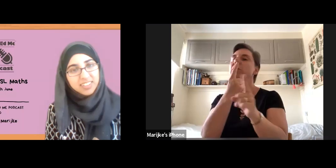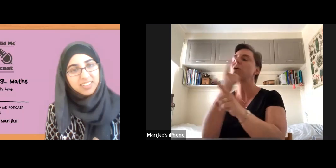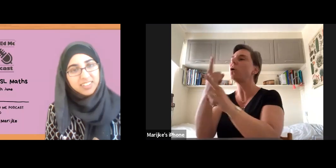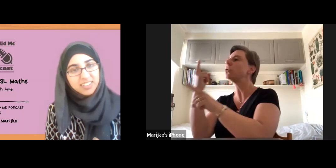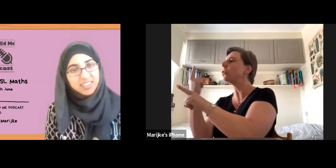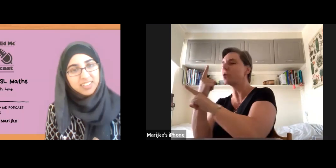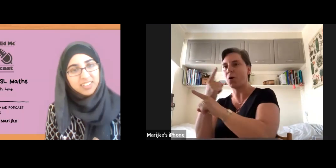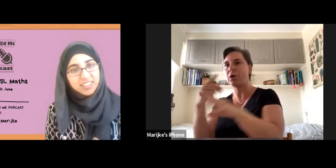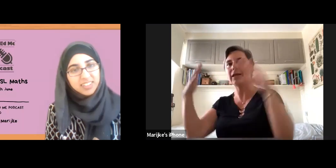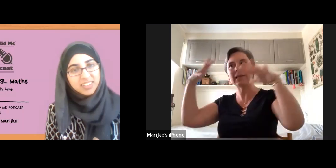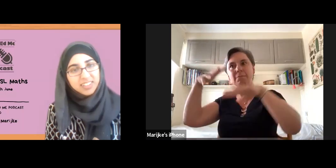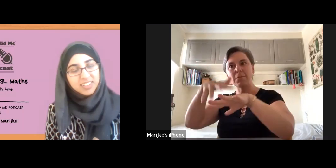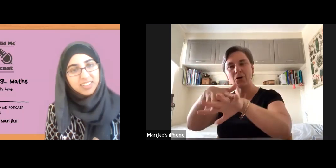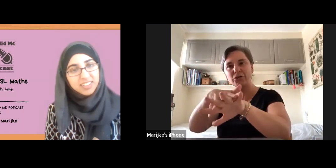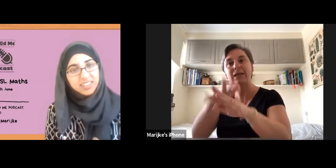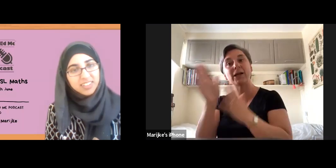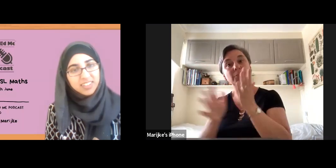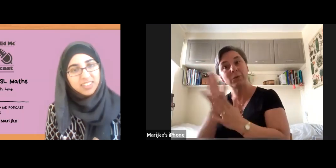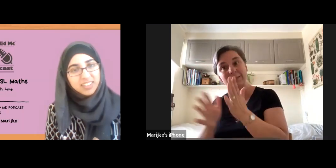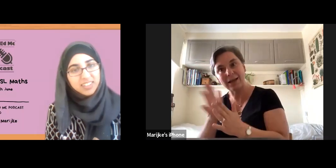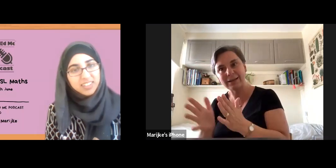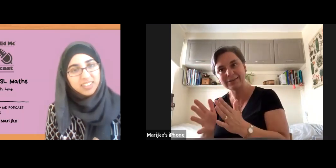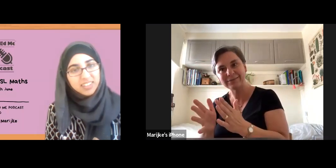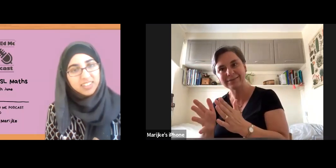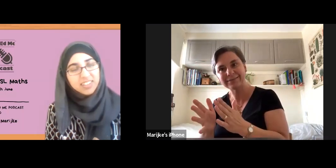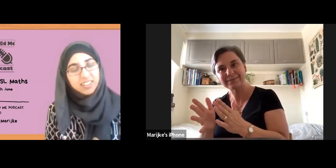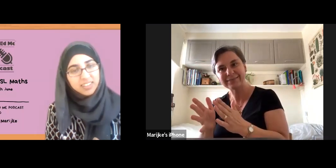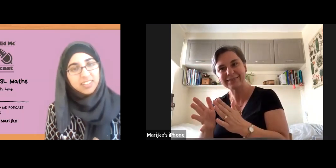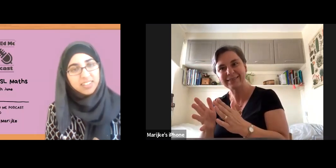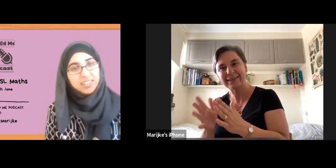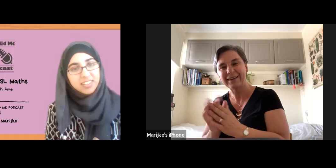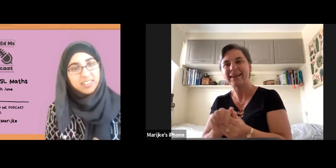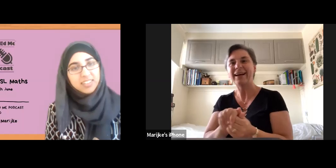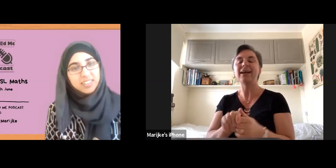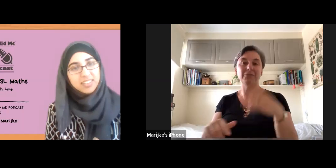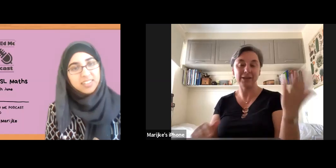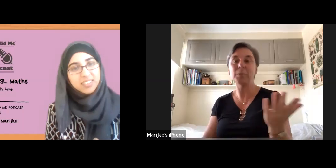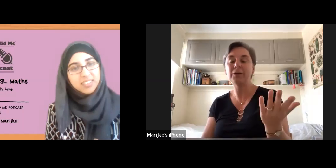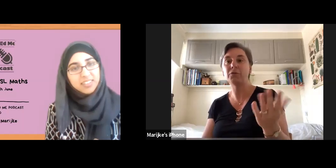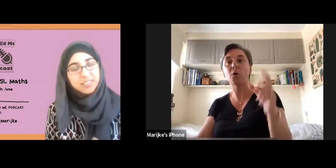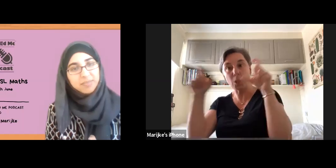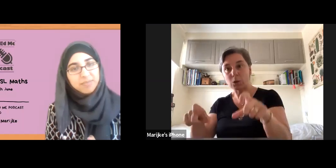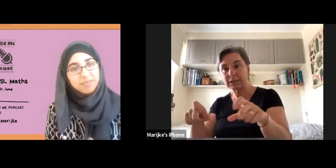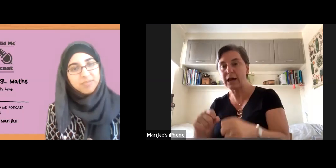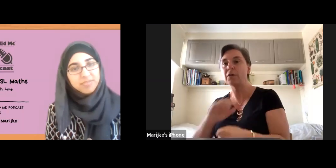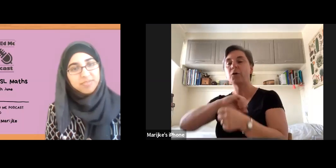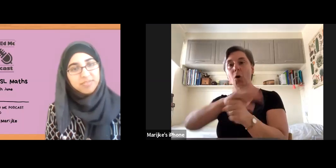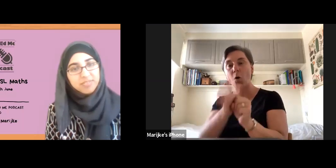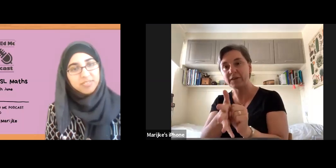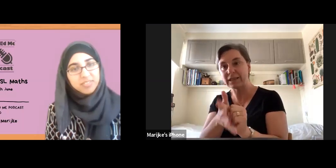talk, and then they merge, and they come up with a sign. And they come, you know, for lockdown, for COVID-19,